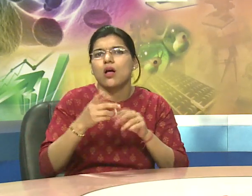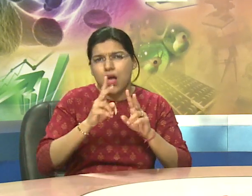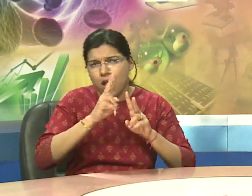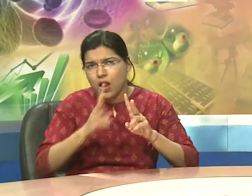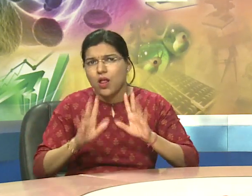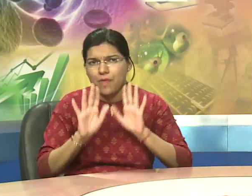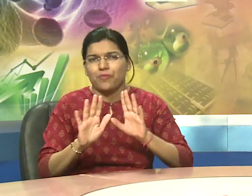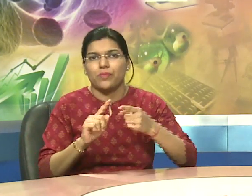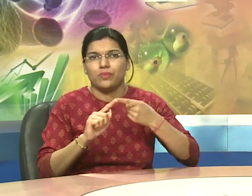Movement of goods